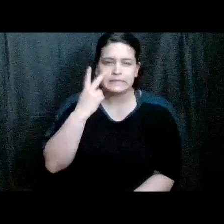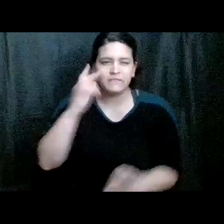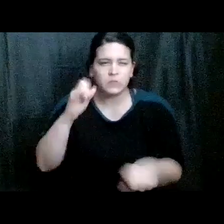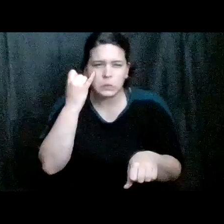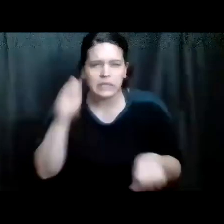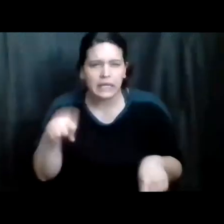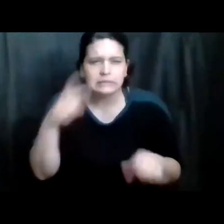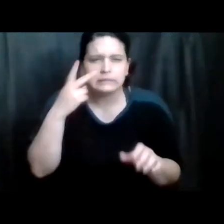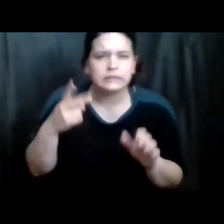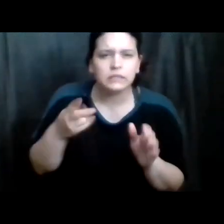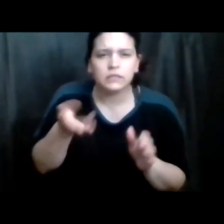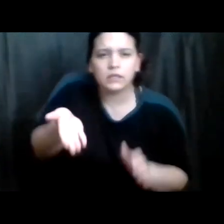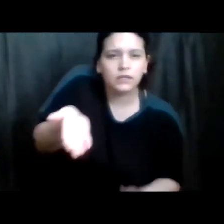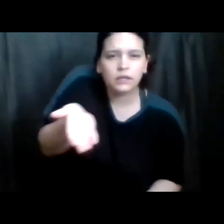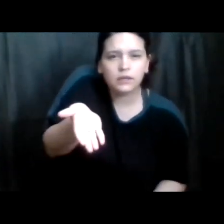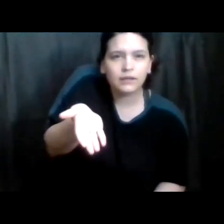down.